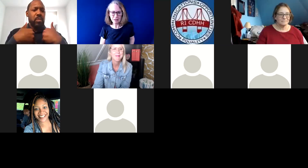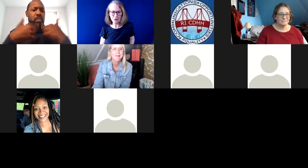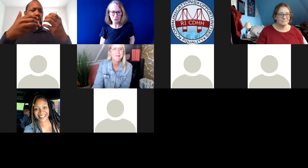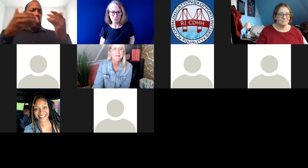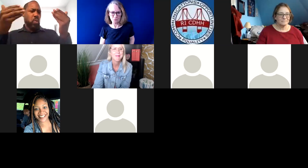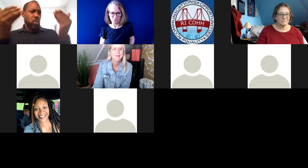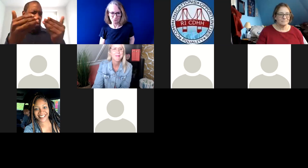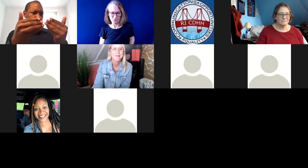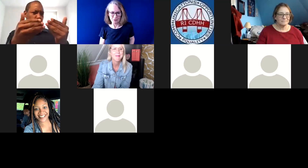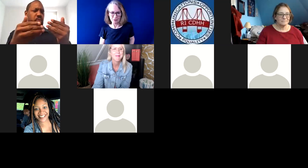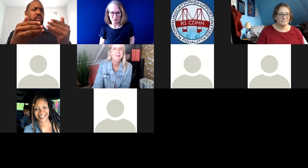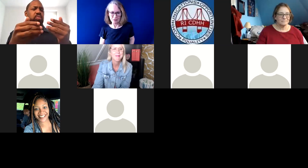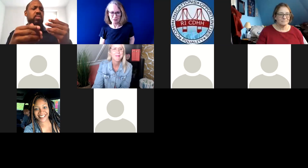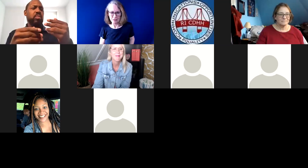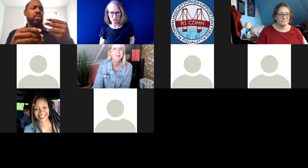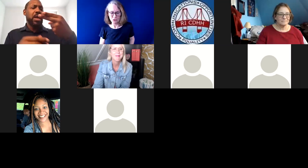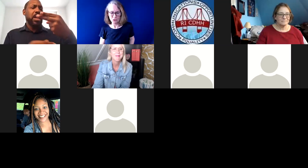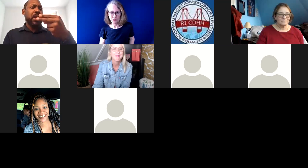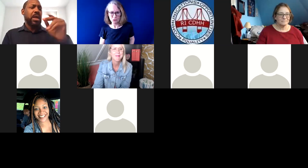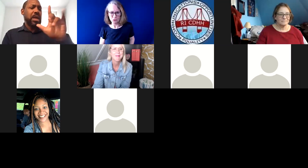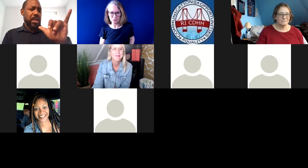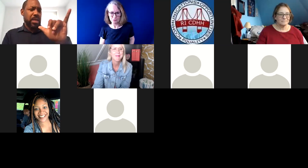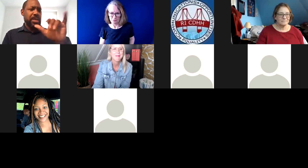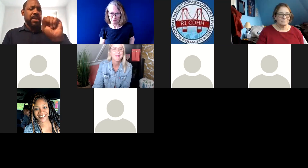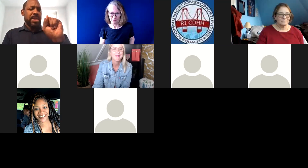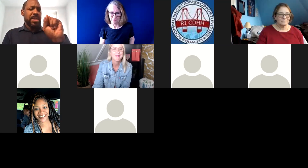Now, I'd like to